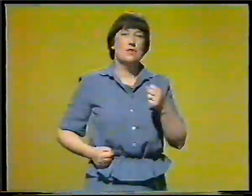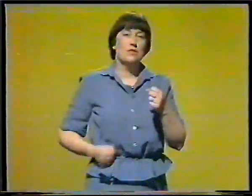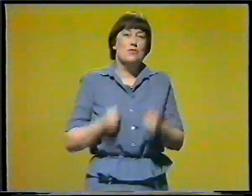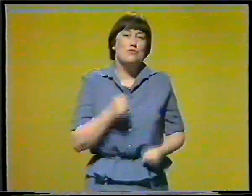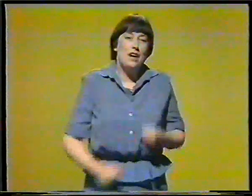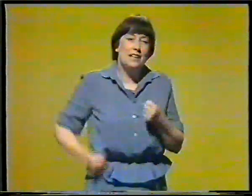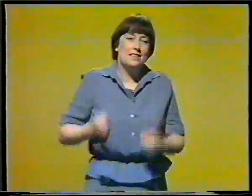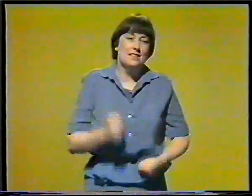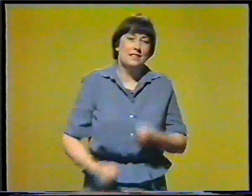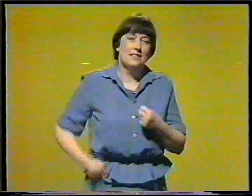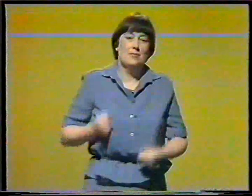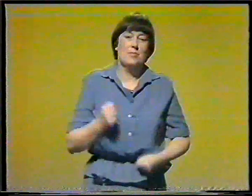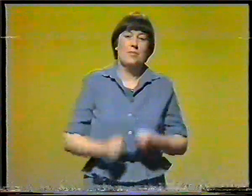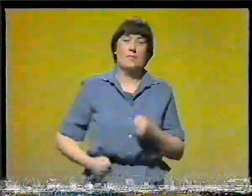to run.